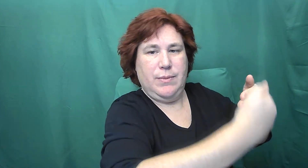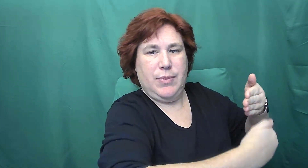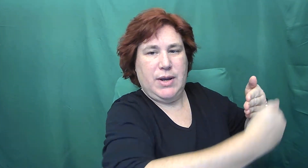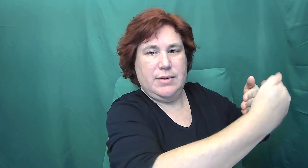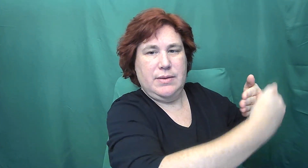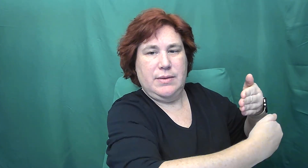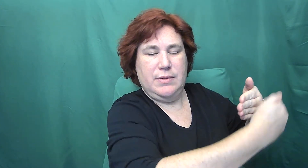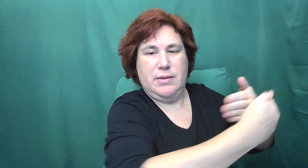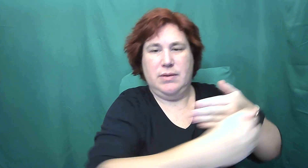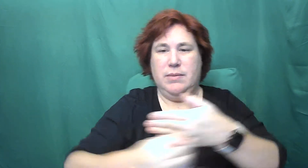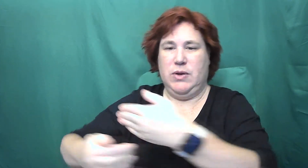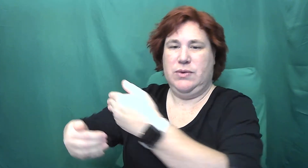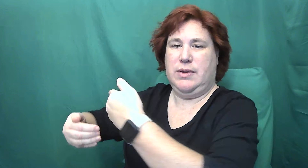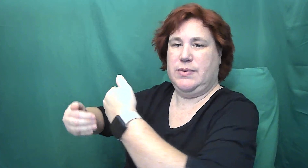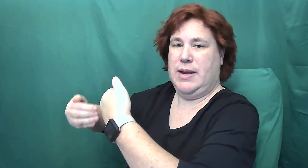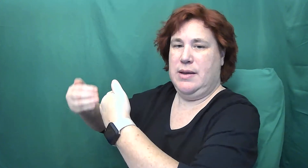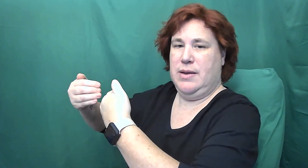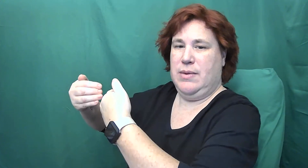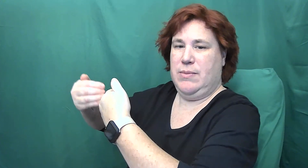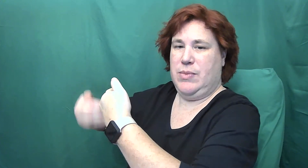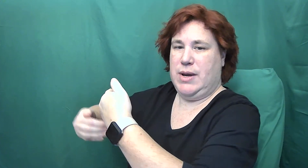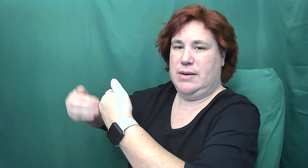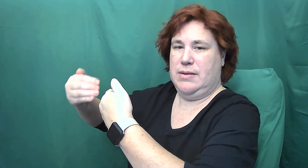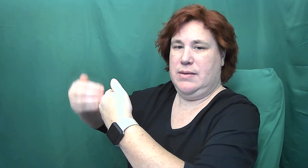Bread. Show it this way. Bread.